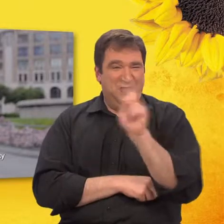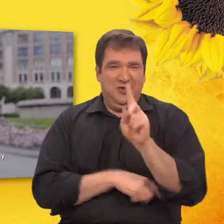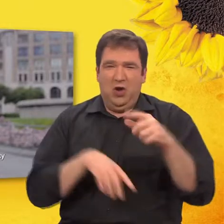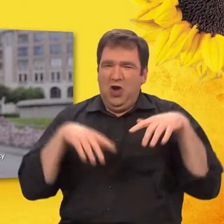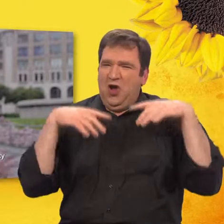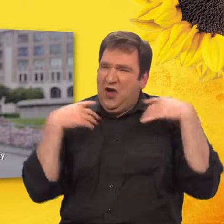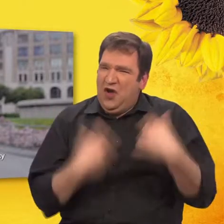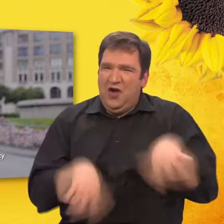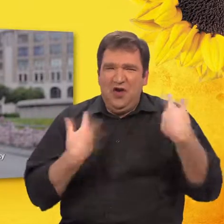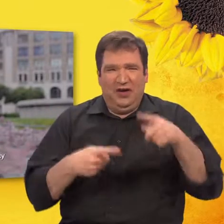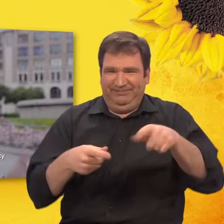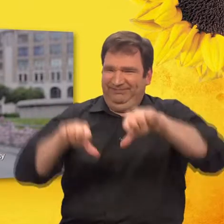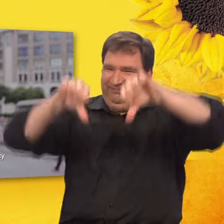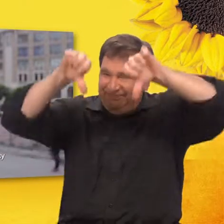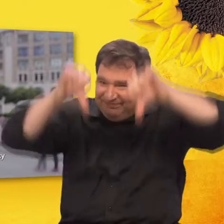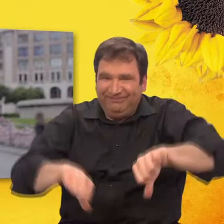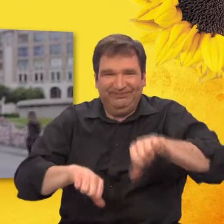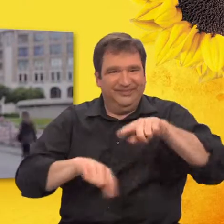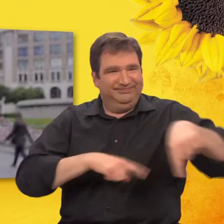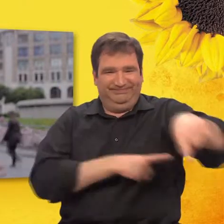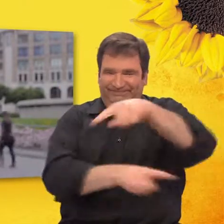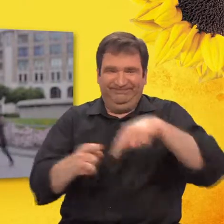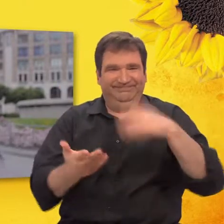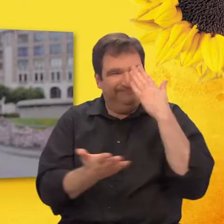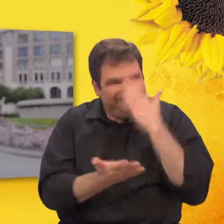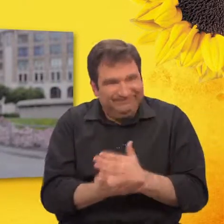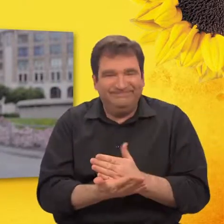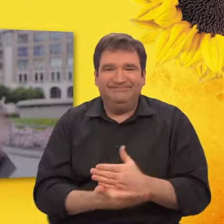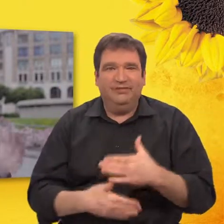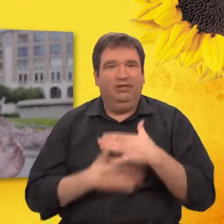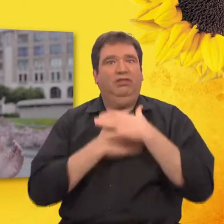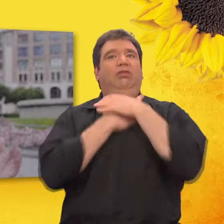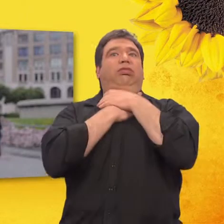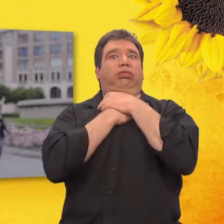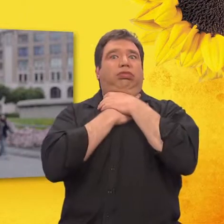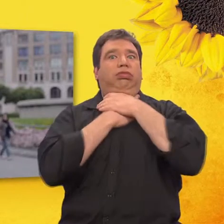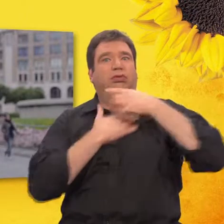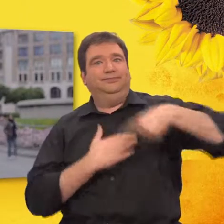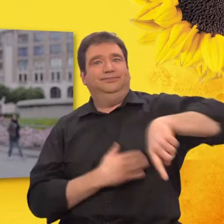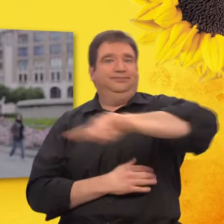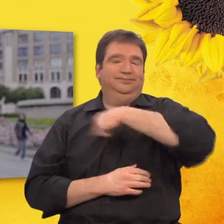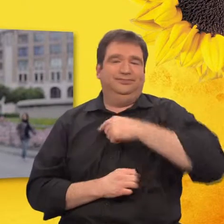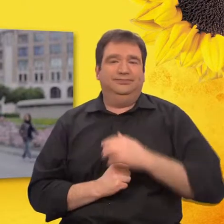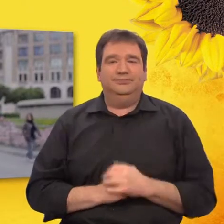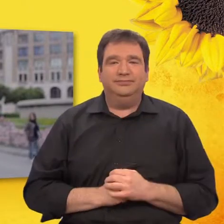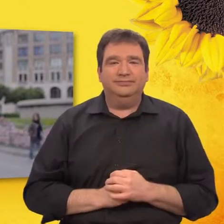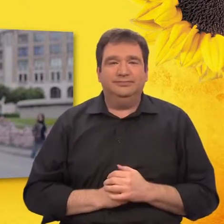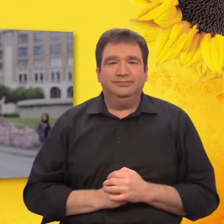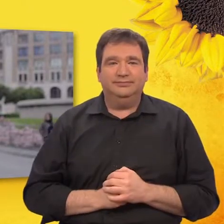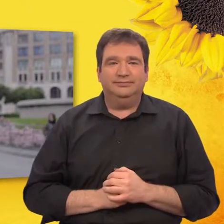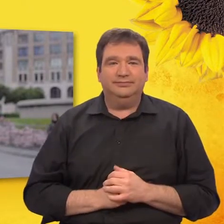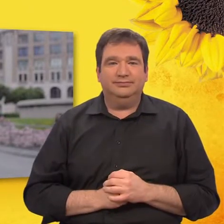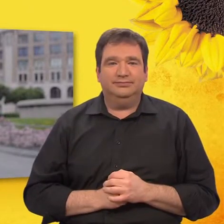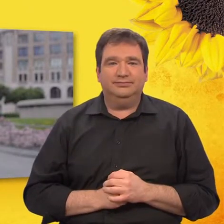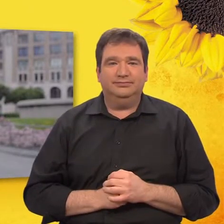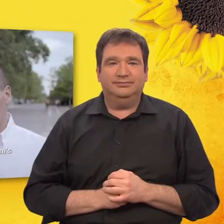la estabilidad presupuestaria, el déficit cero como medida mágica de solución de los problemas, no solamente no está funcionando, es